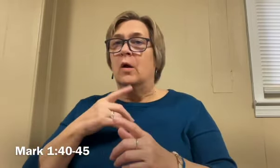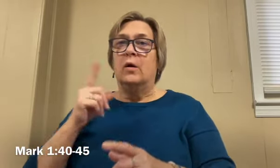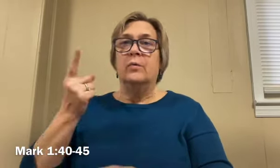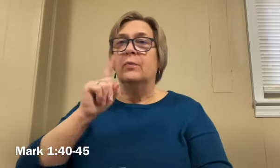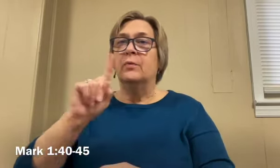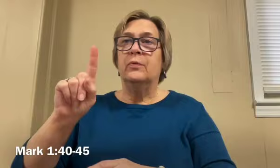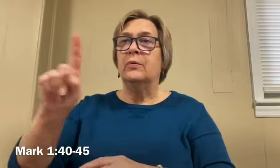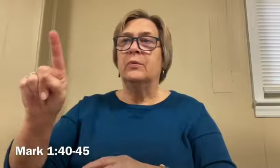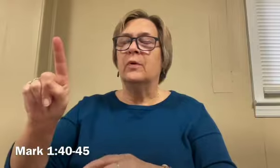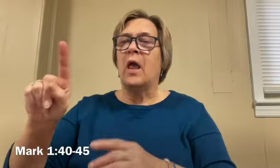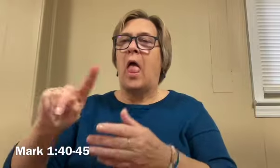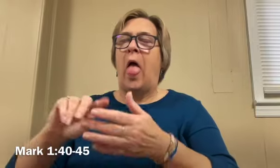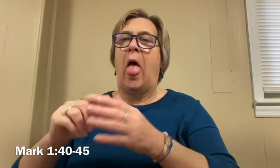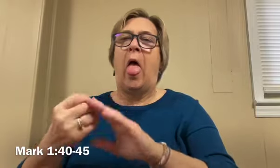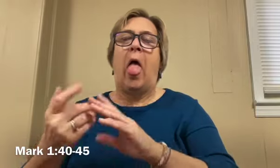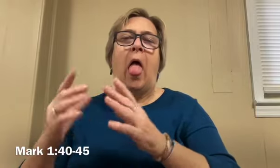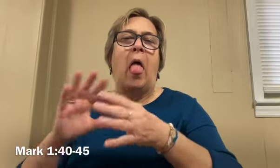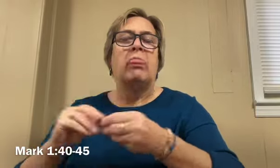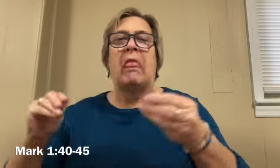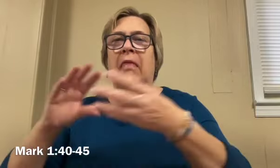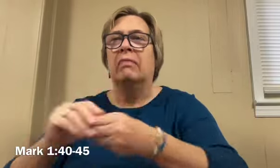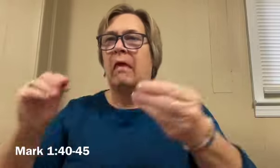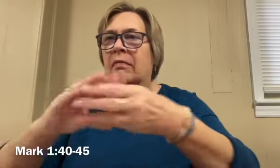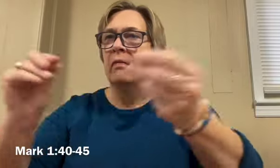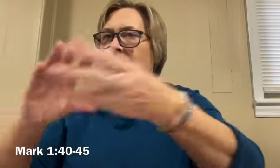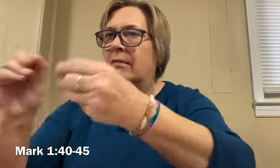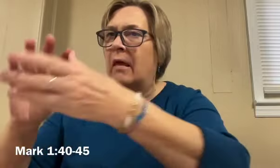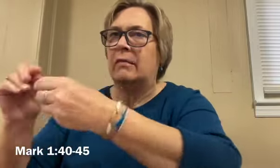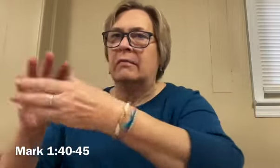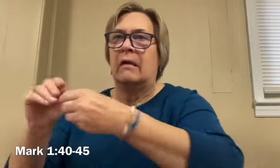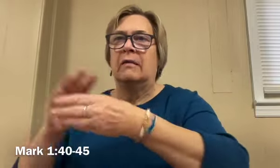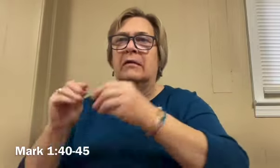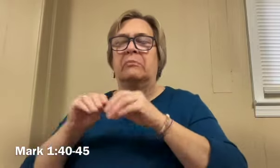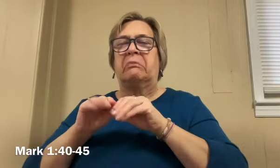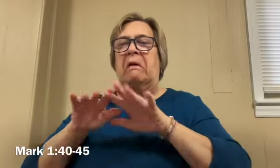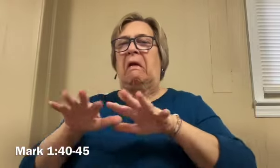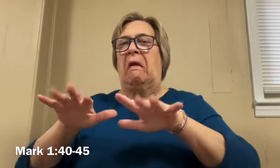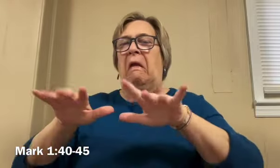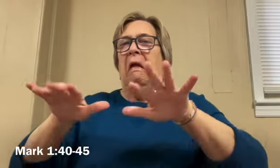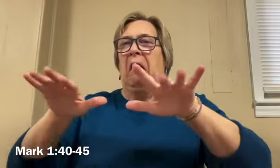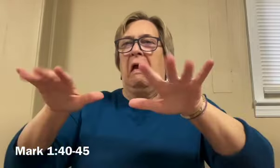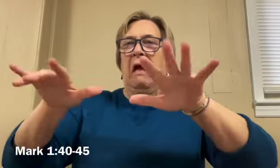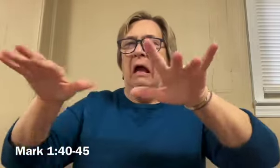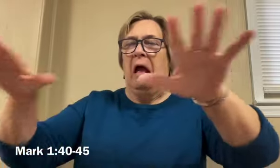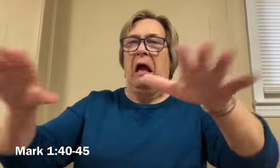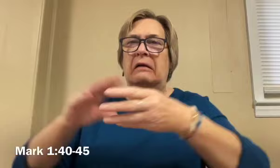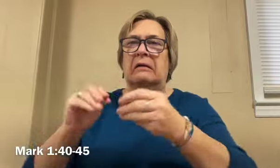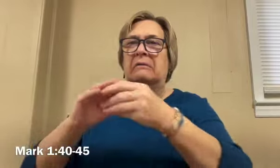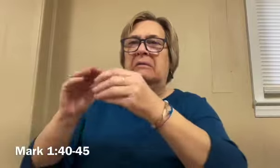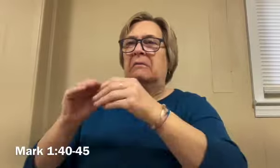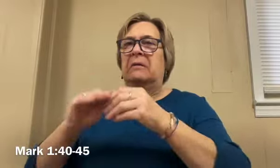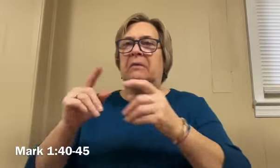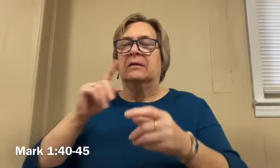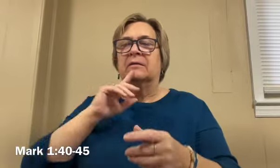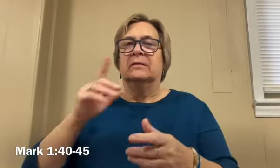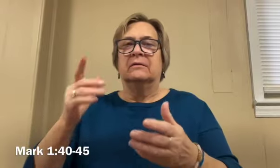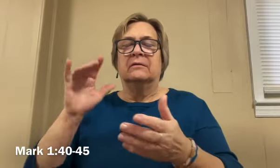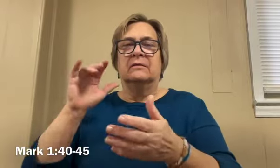The man went away and began to publicize the whole matter. He spread the report